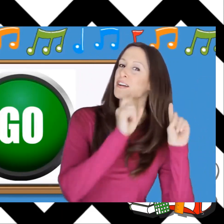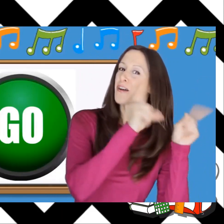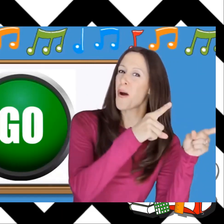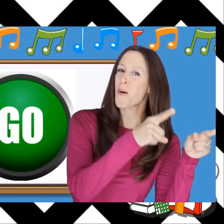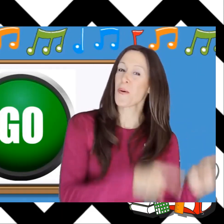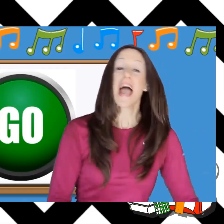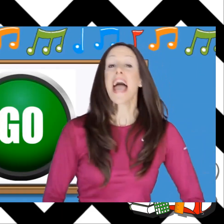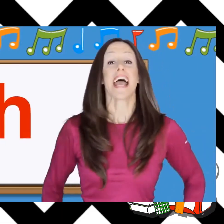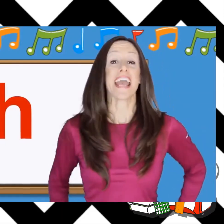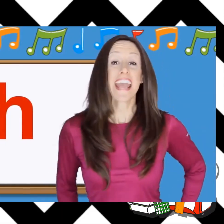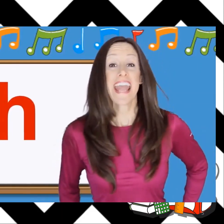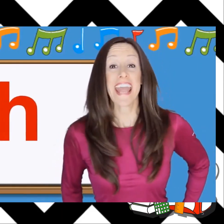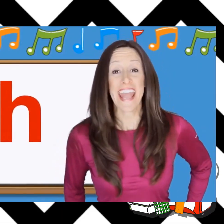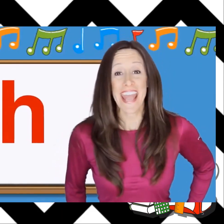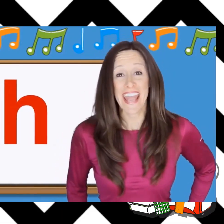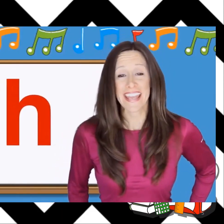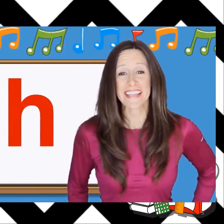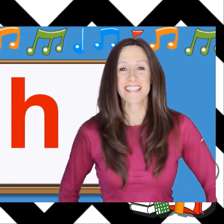go, go.